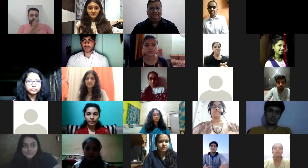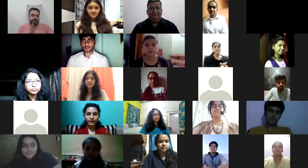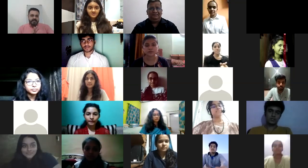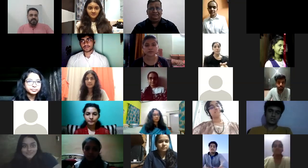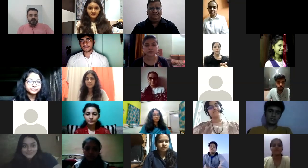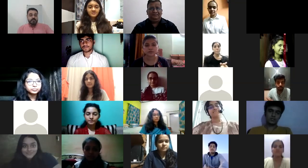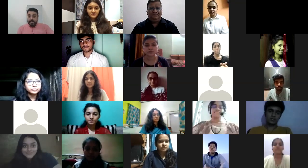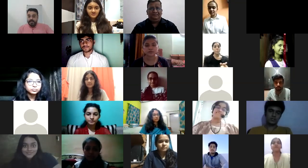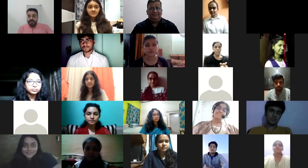repeat? Family.